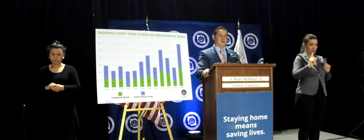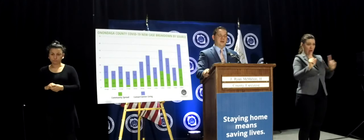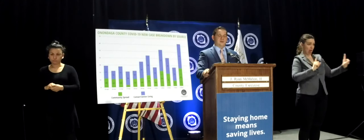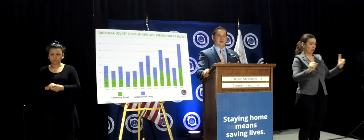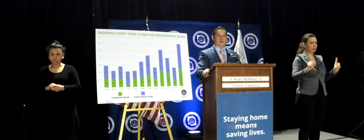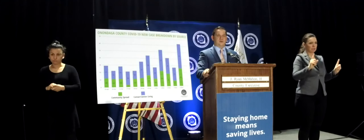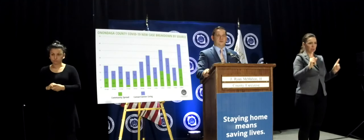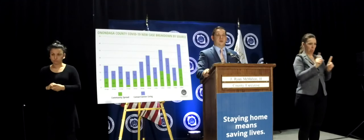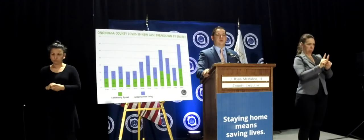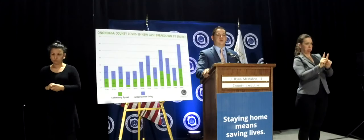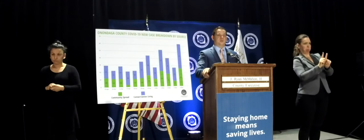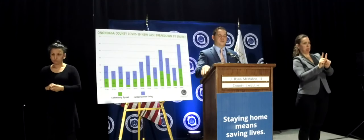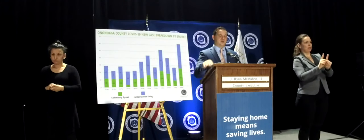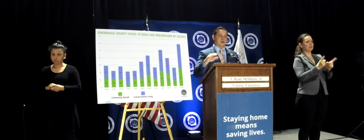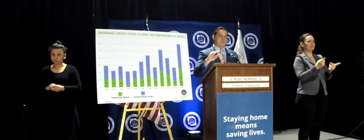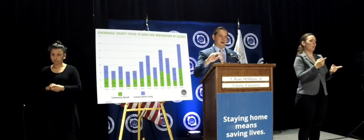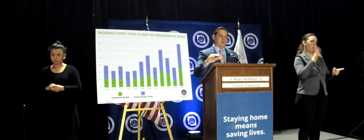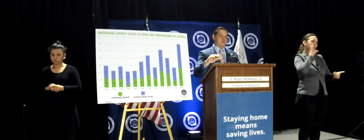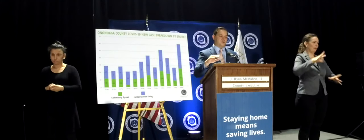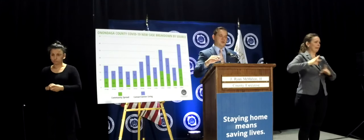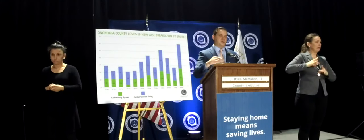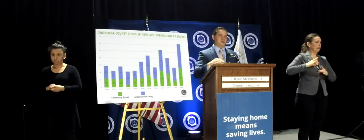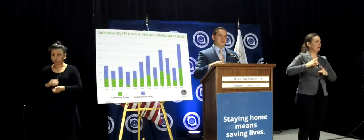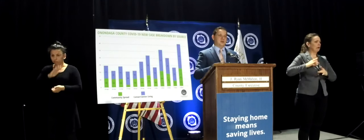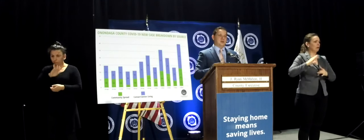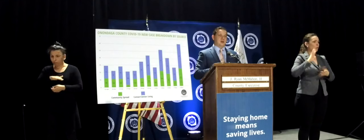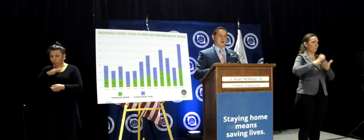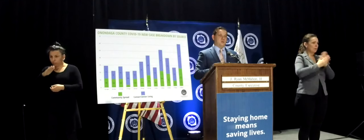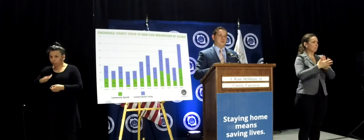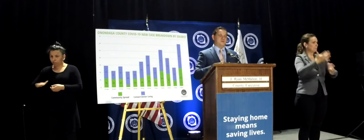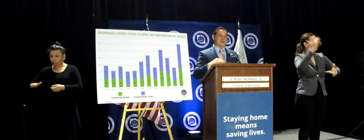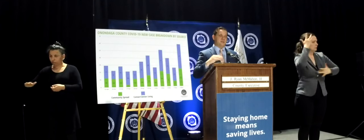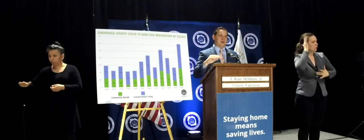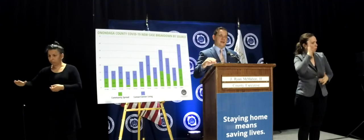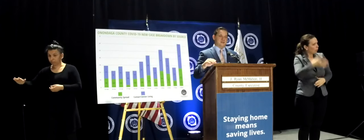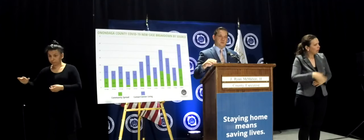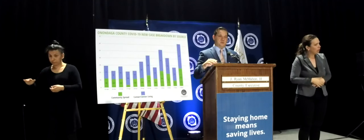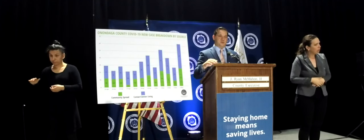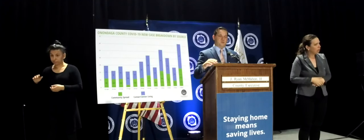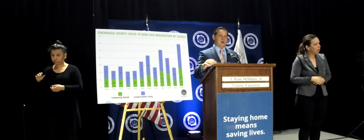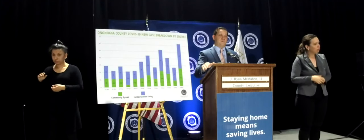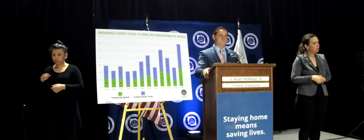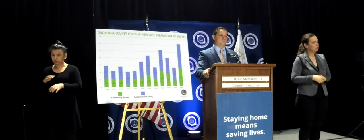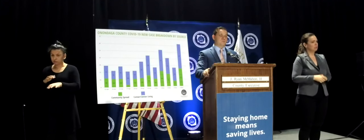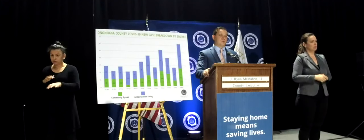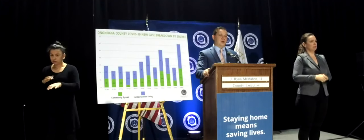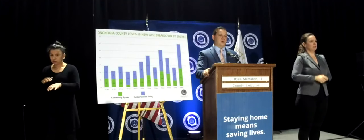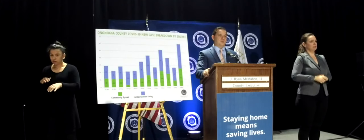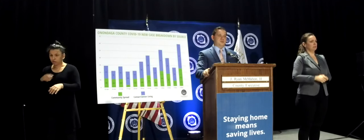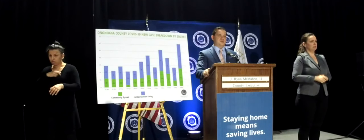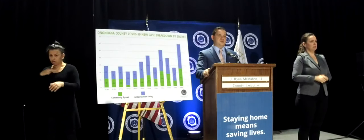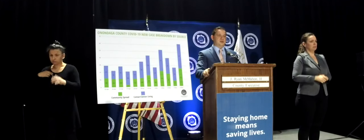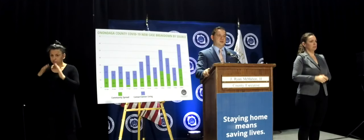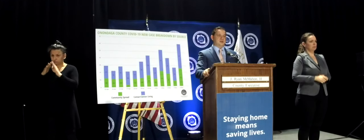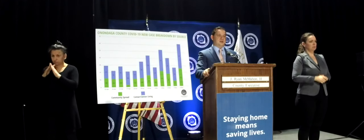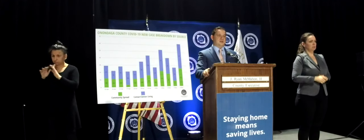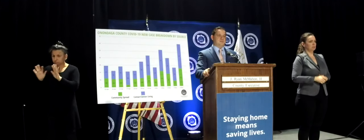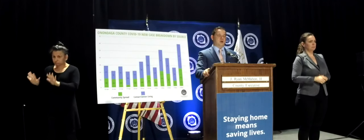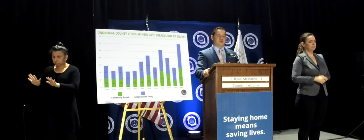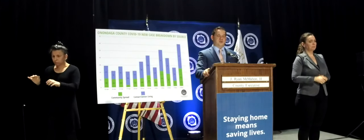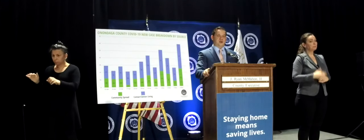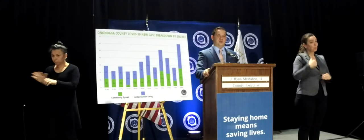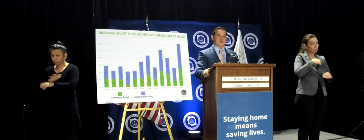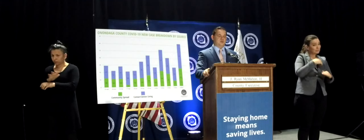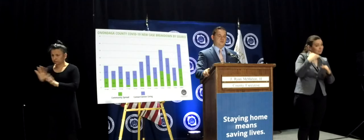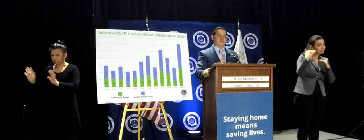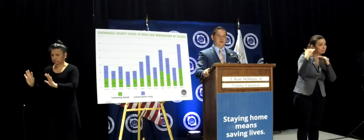We flattened the curve. We've preserved our medical infrastructure. We've stabilized community spread. But there's